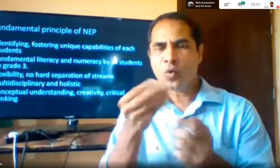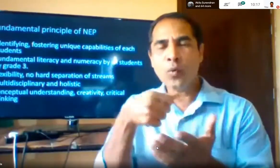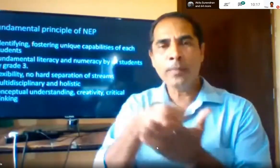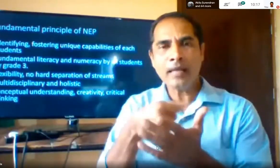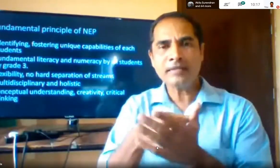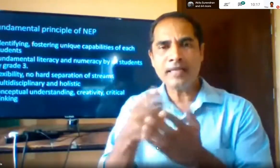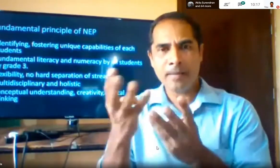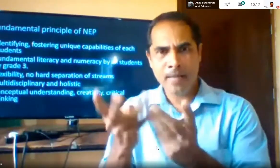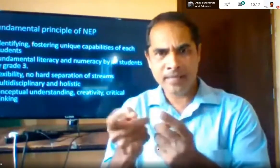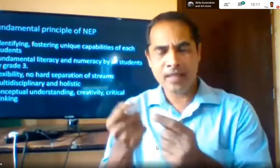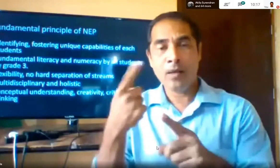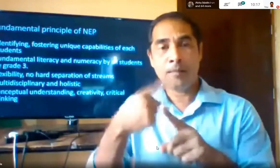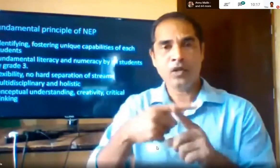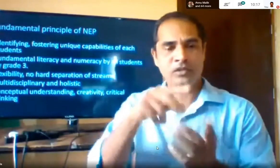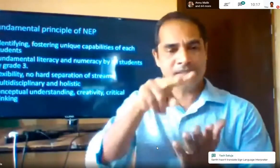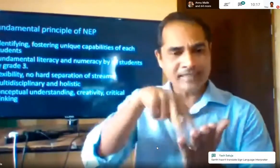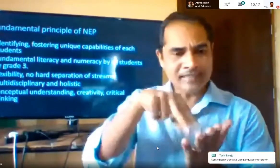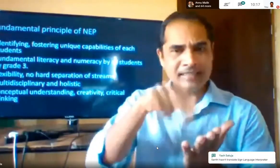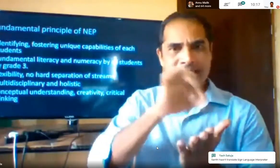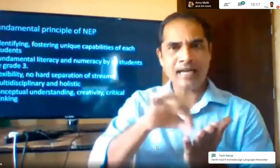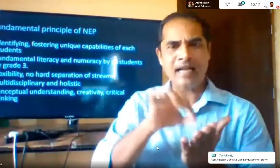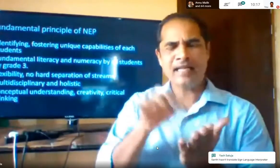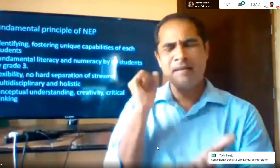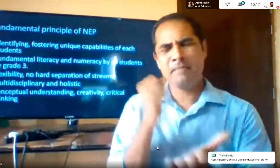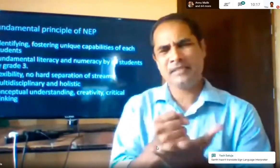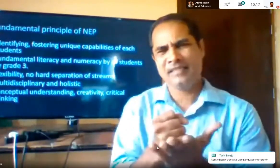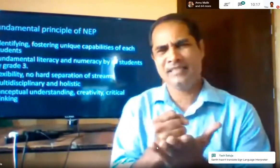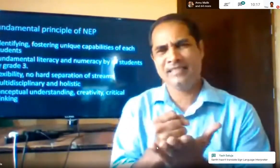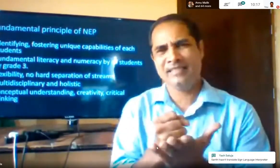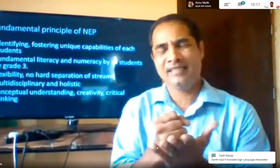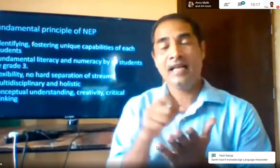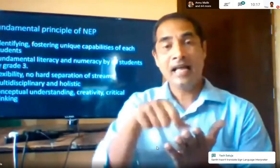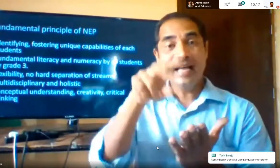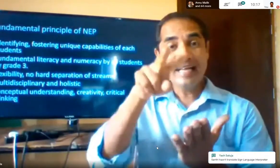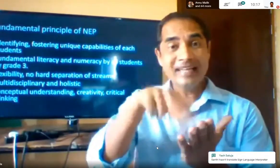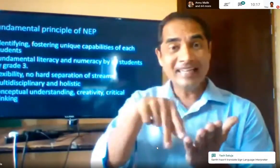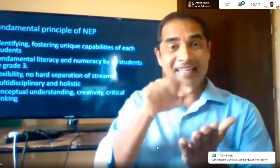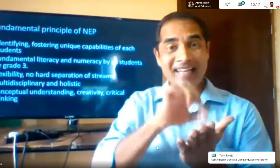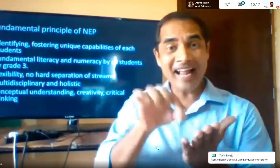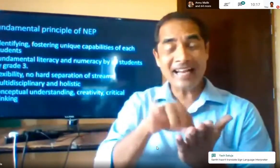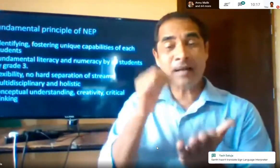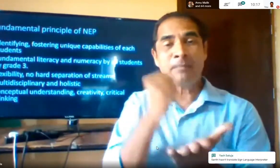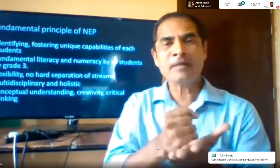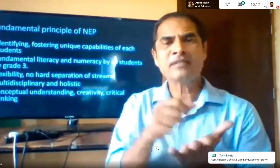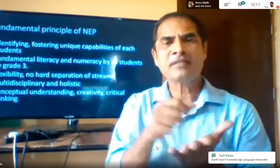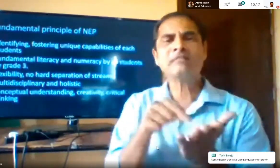Then maths. Maths is also very important. The literacy, fundamental literacy and numeracy.